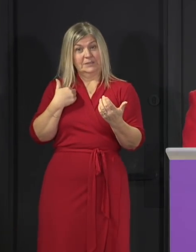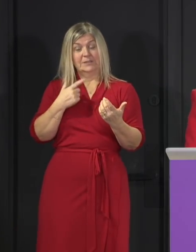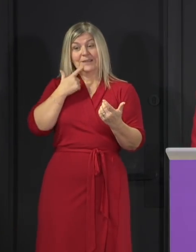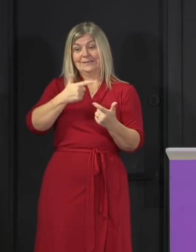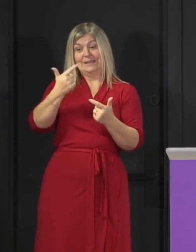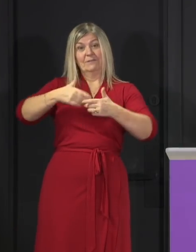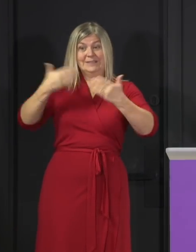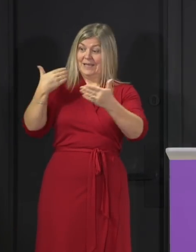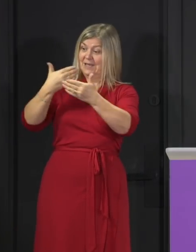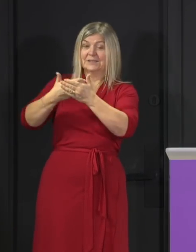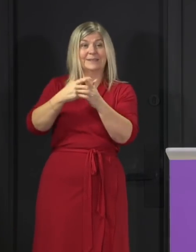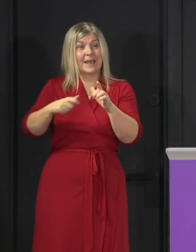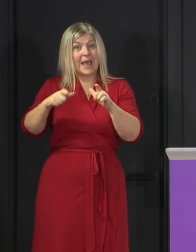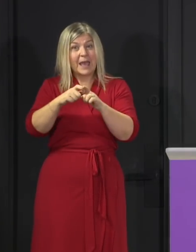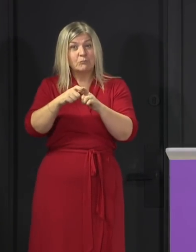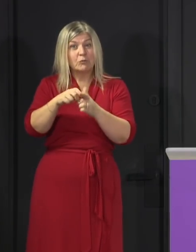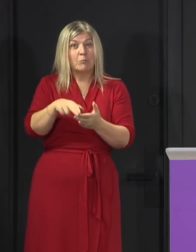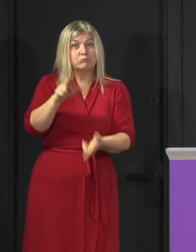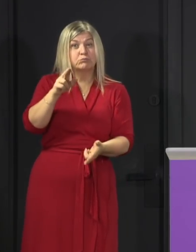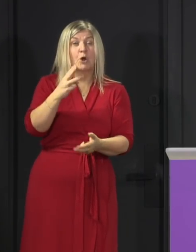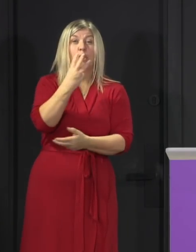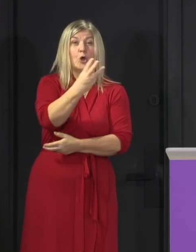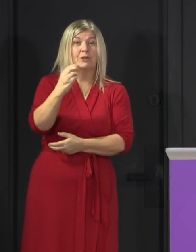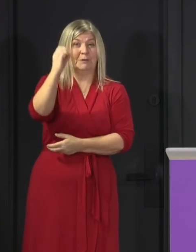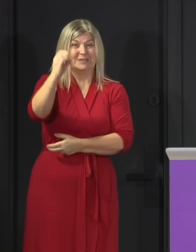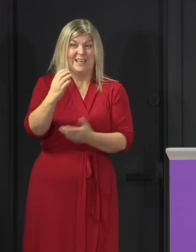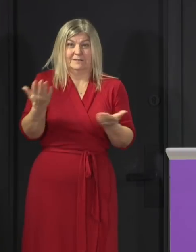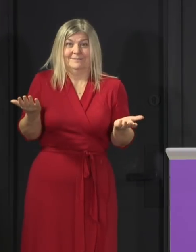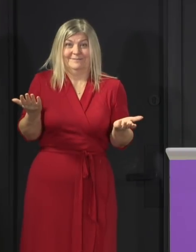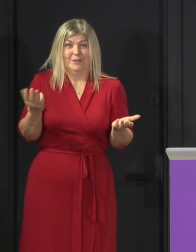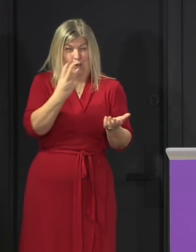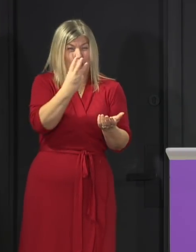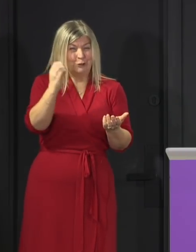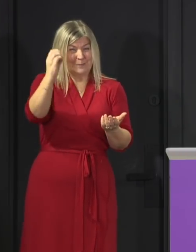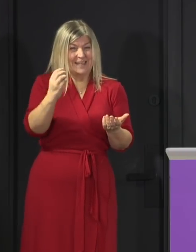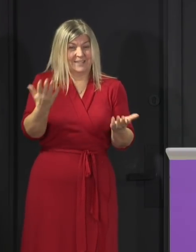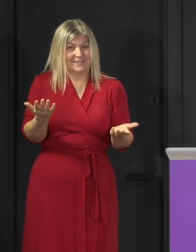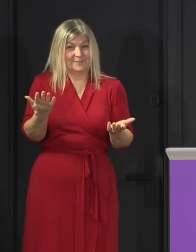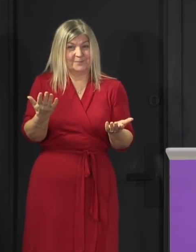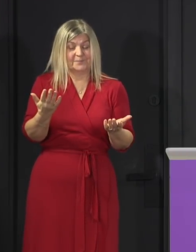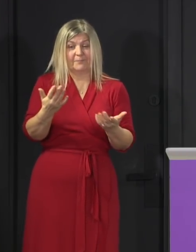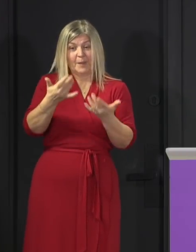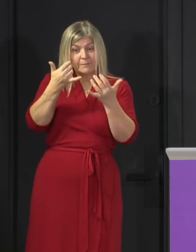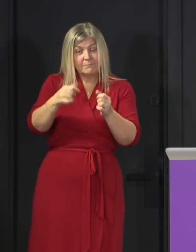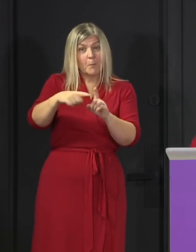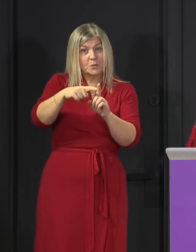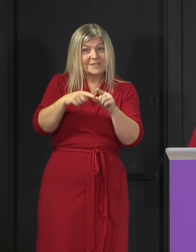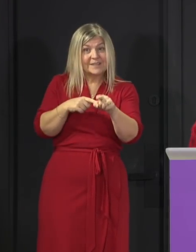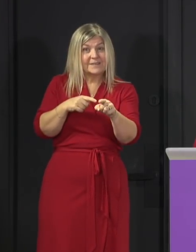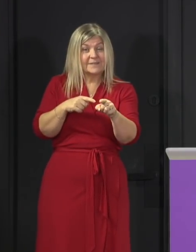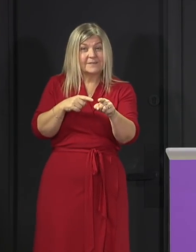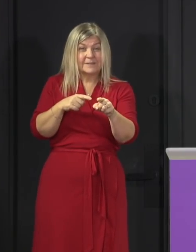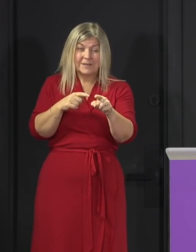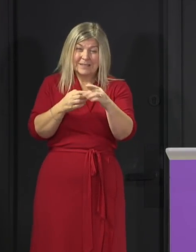7-day period, cases in Edinburgh increased by 33%. The test positivity is now almost